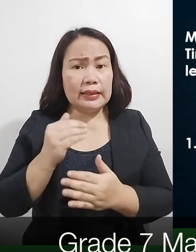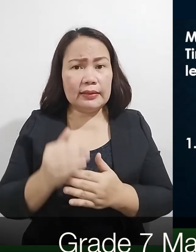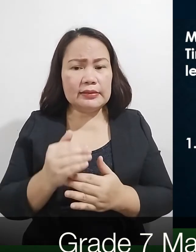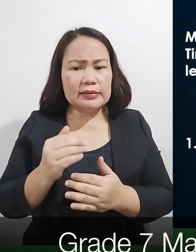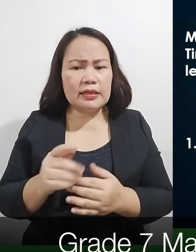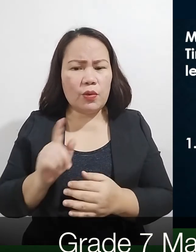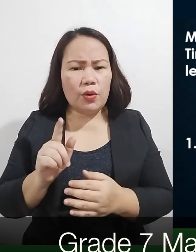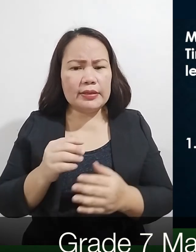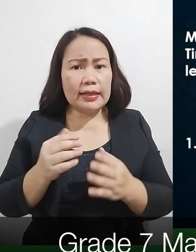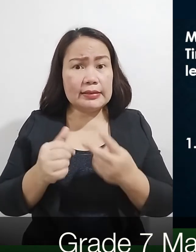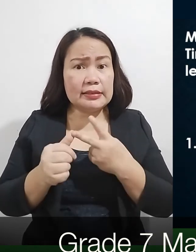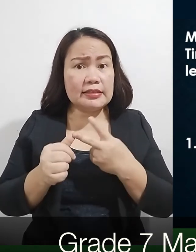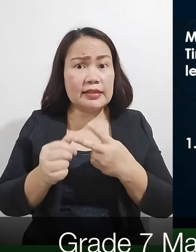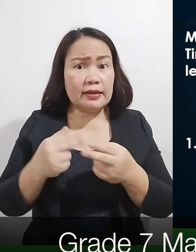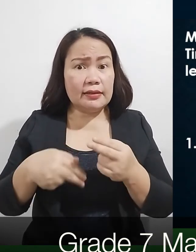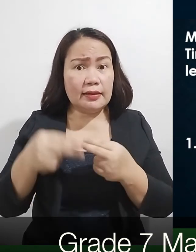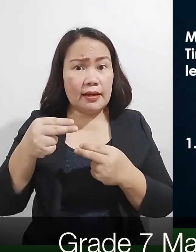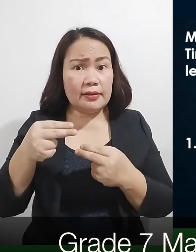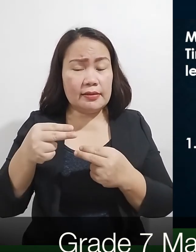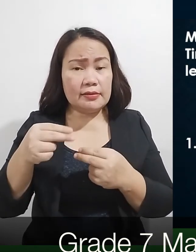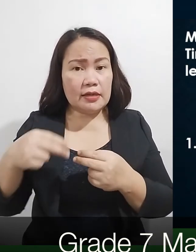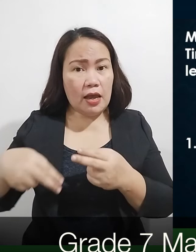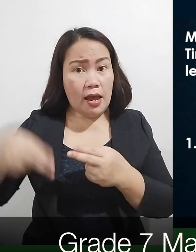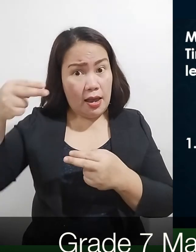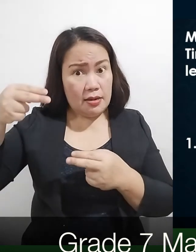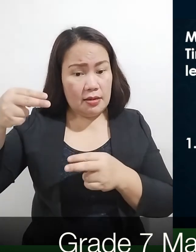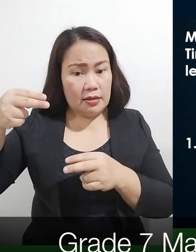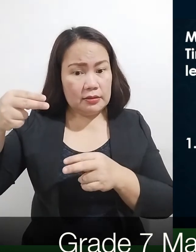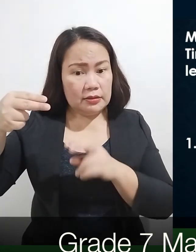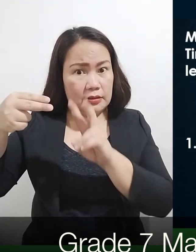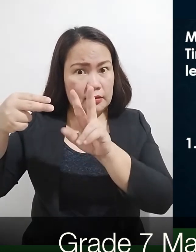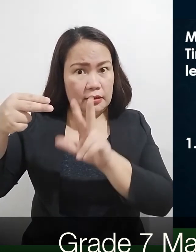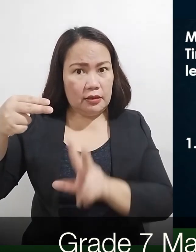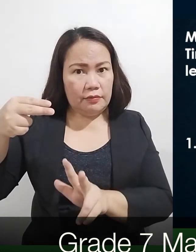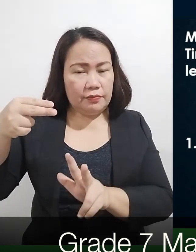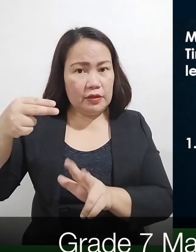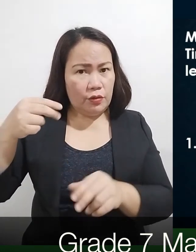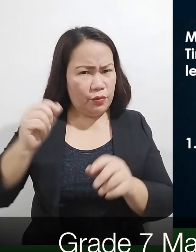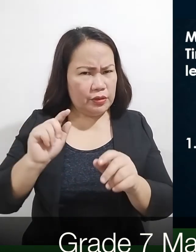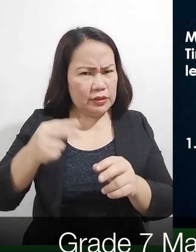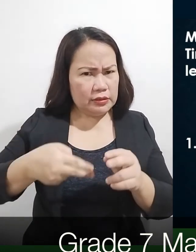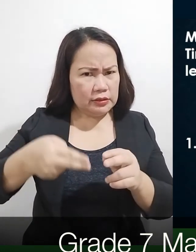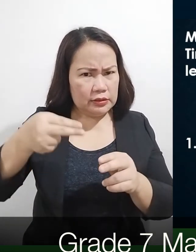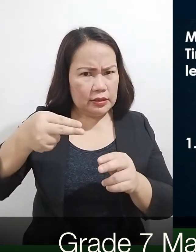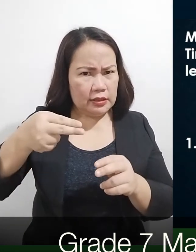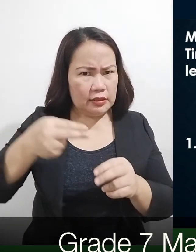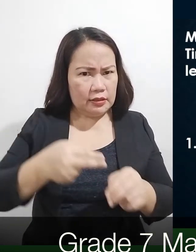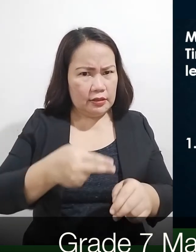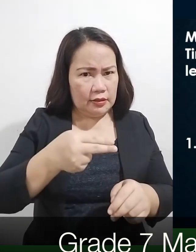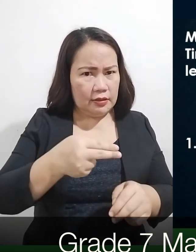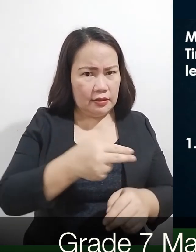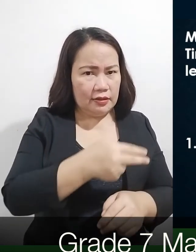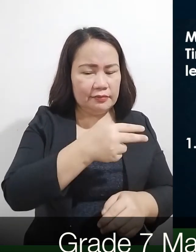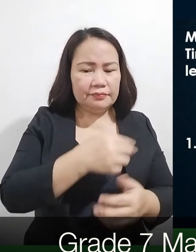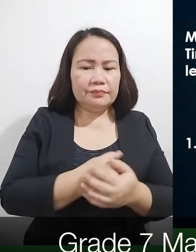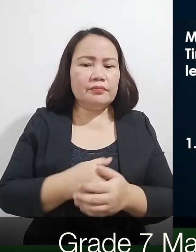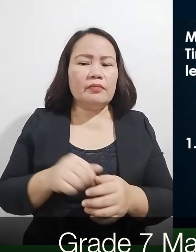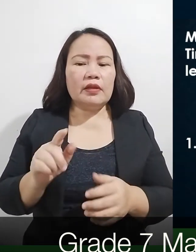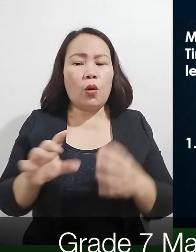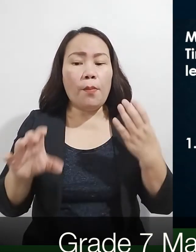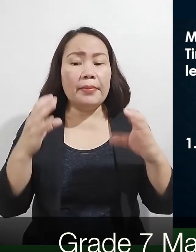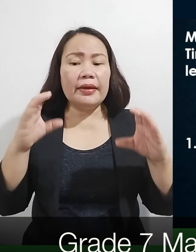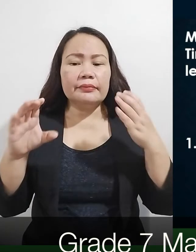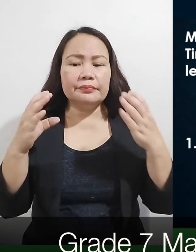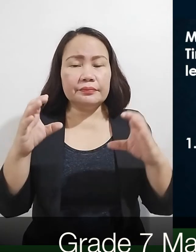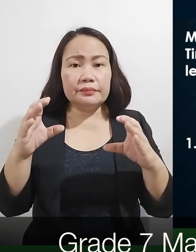so what's next? Ano yung second highest natin? So I have here 3/4, 9/10, and 4/5. So what are you